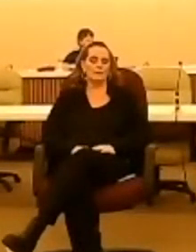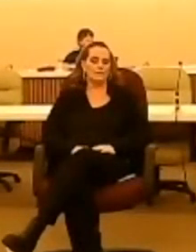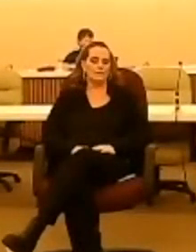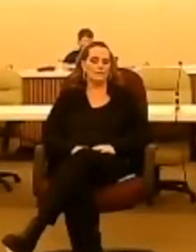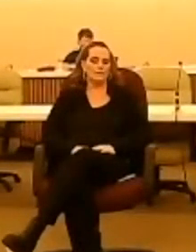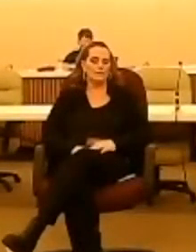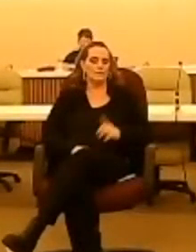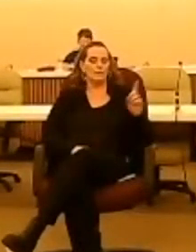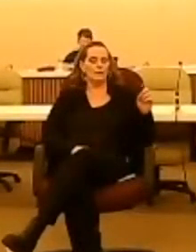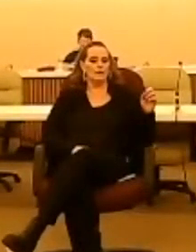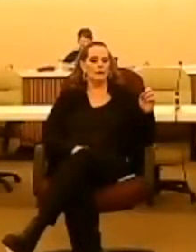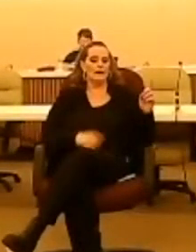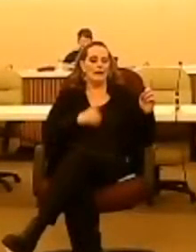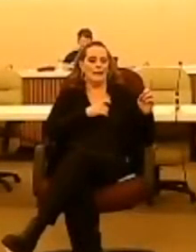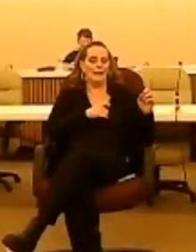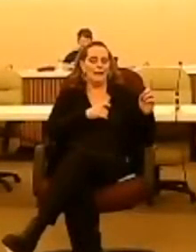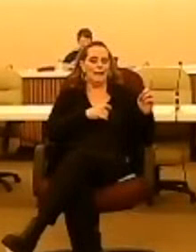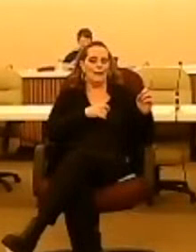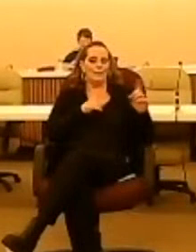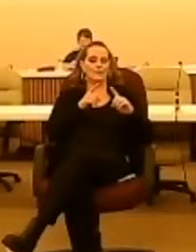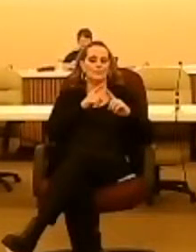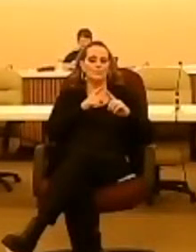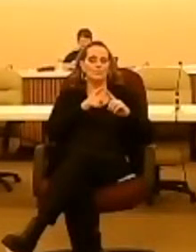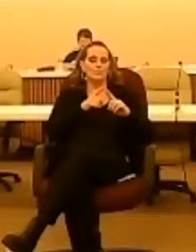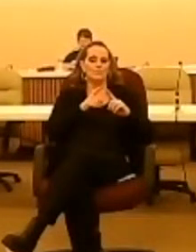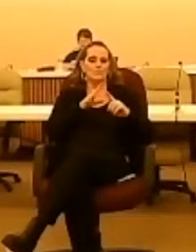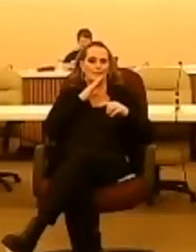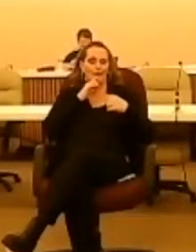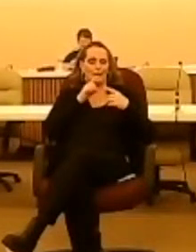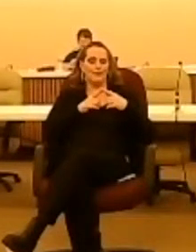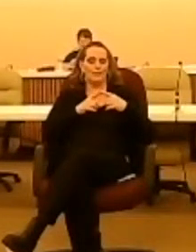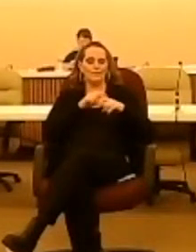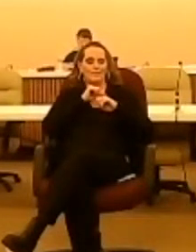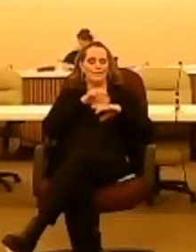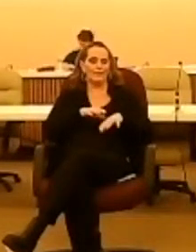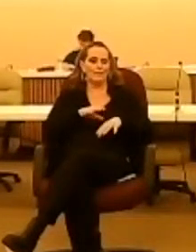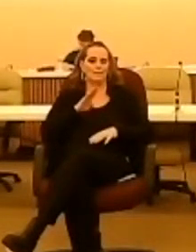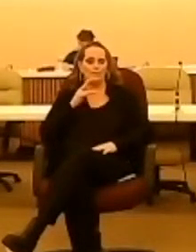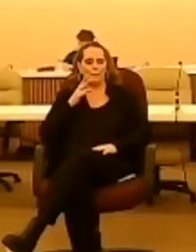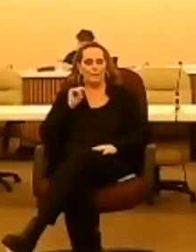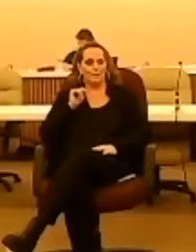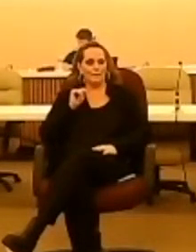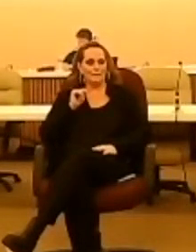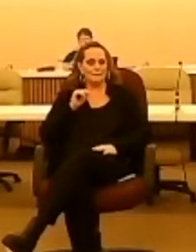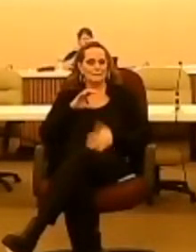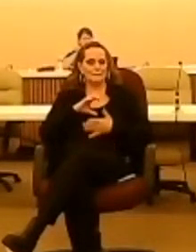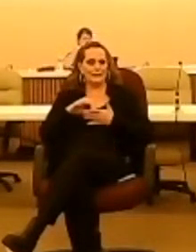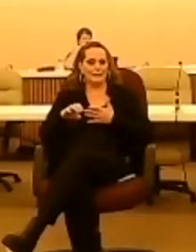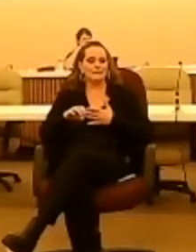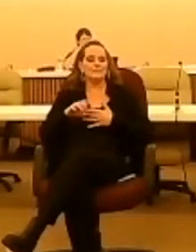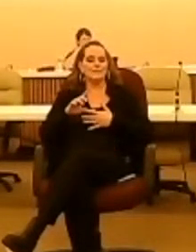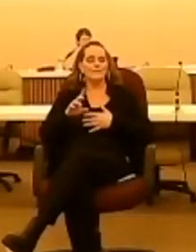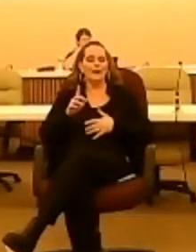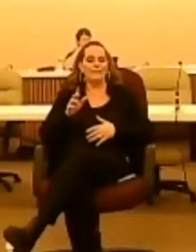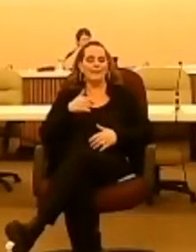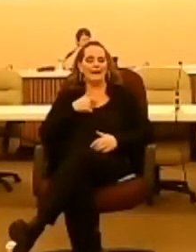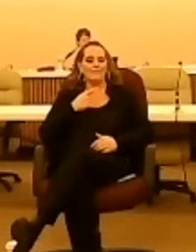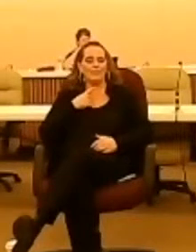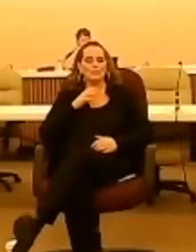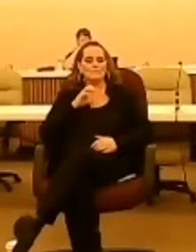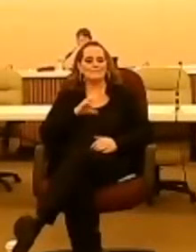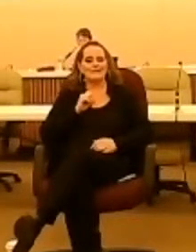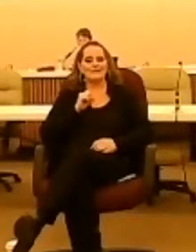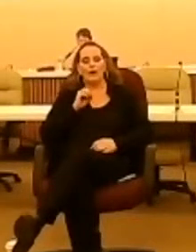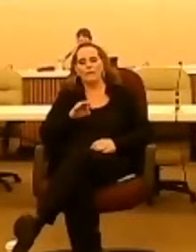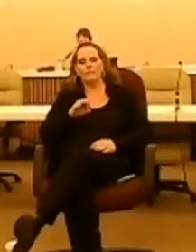circle back to the Nothing Bundt Cakes. Was out there today for a final, and they did receive their C of O. All right. I